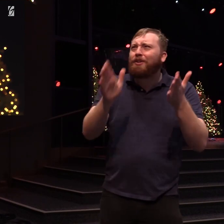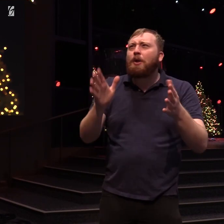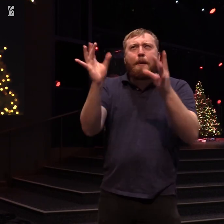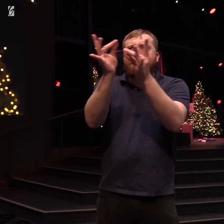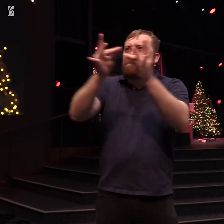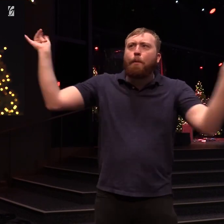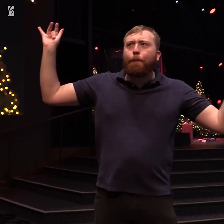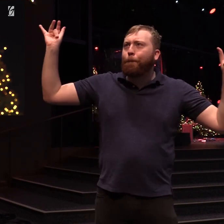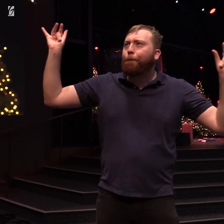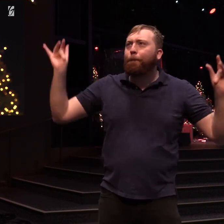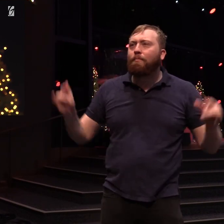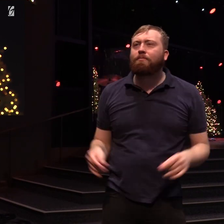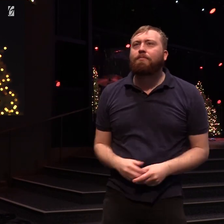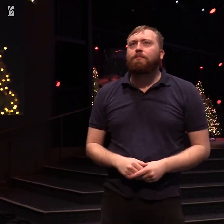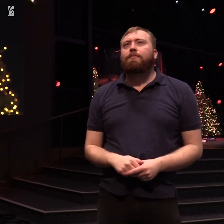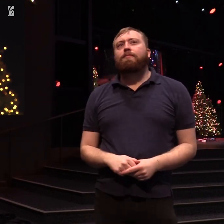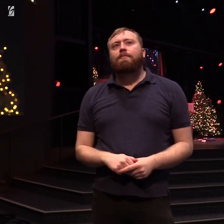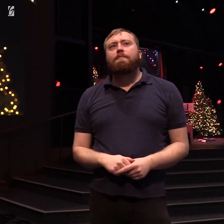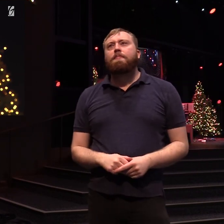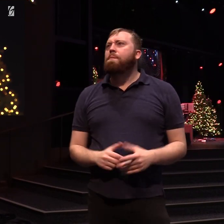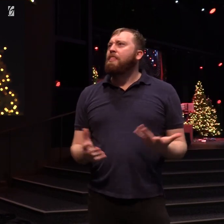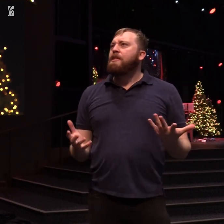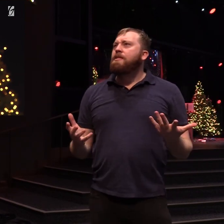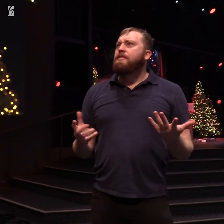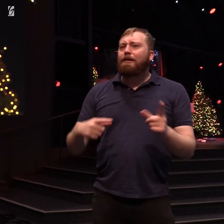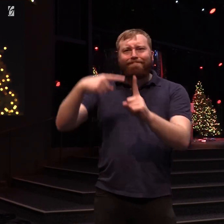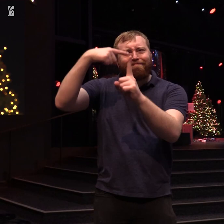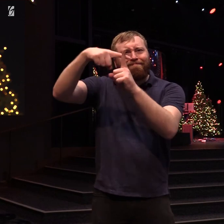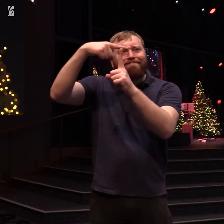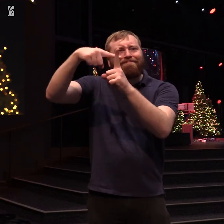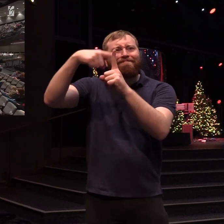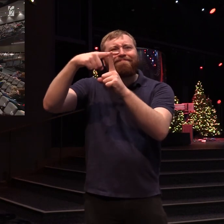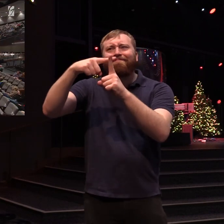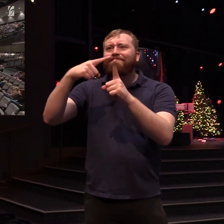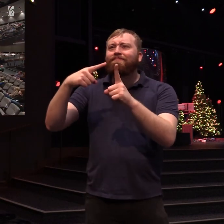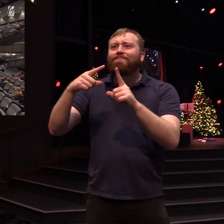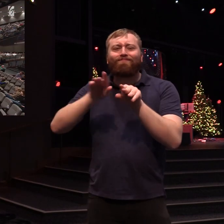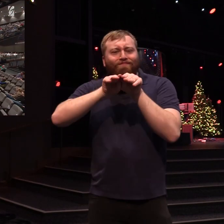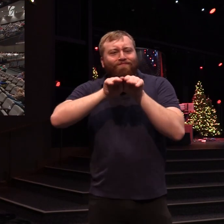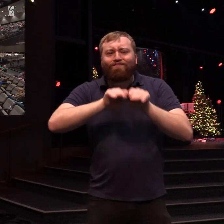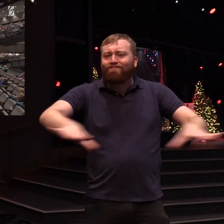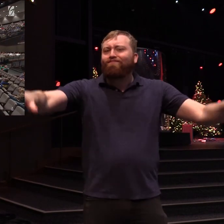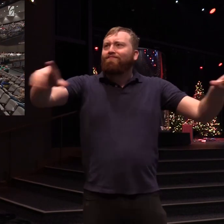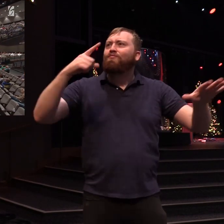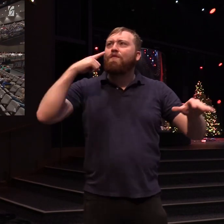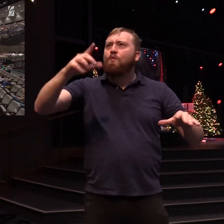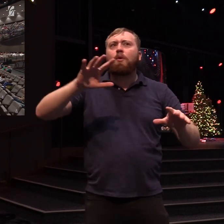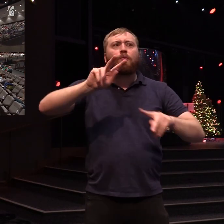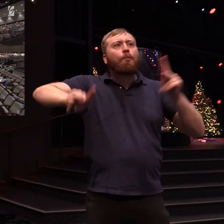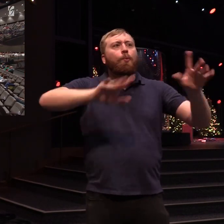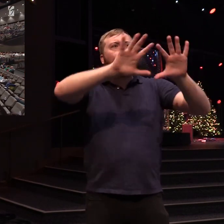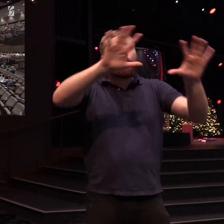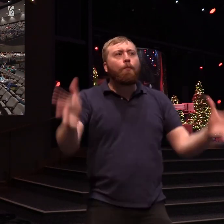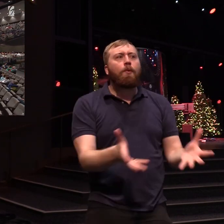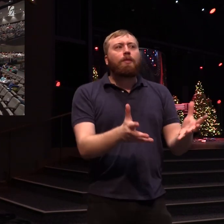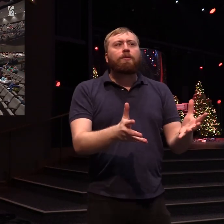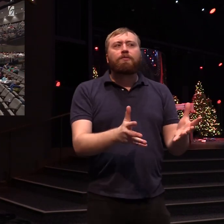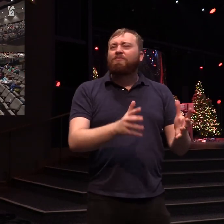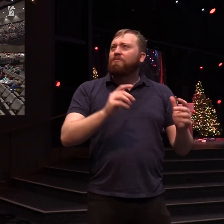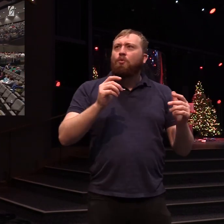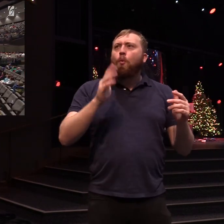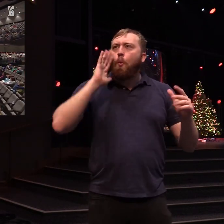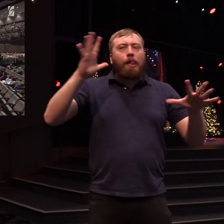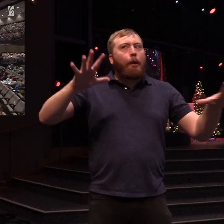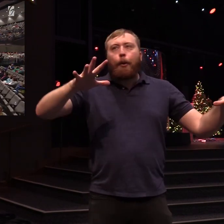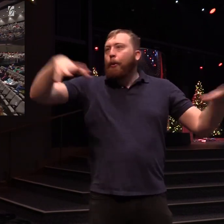The salt and light of society will be sucked off the planet, vanished. The stage will be